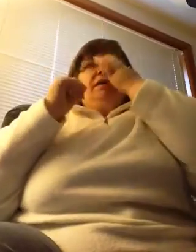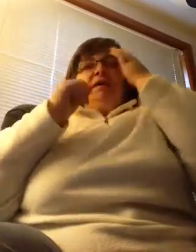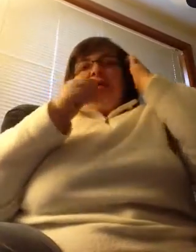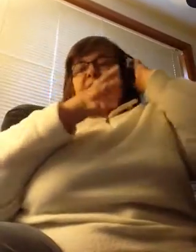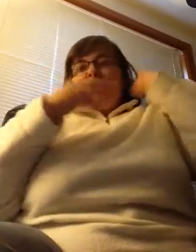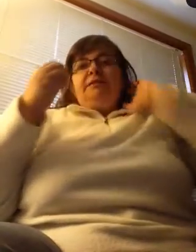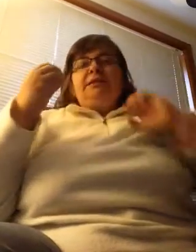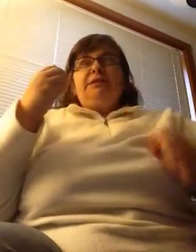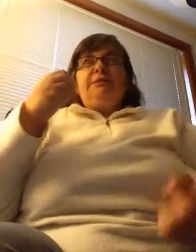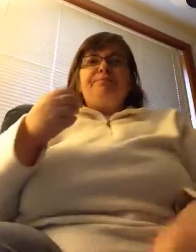and